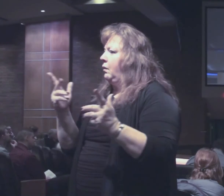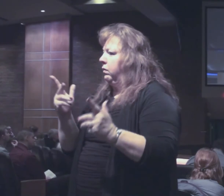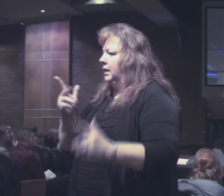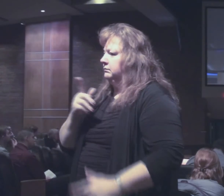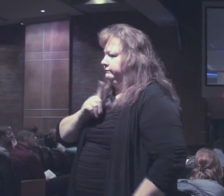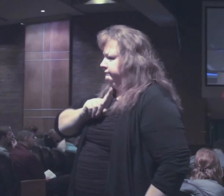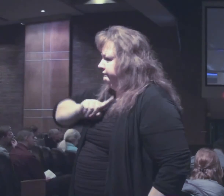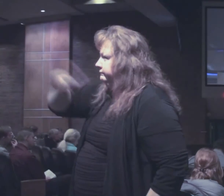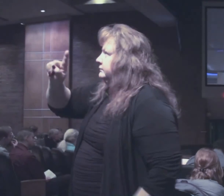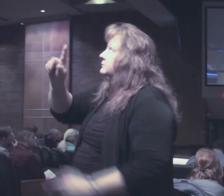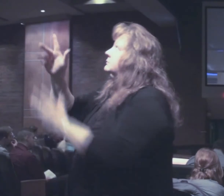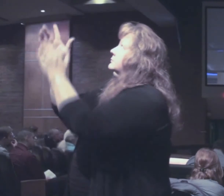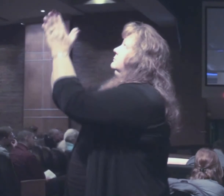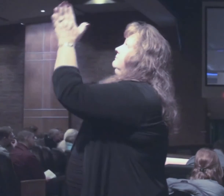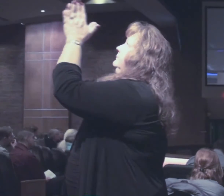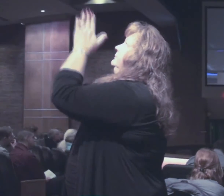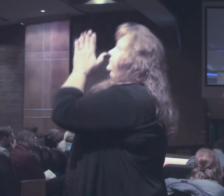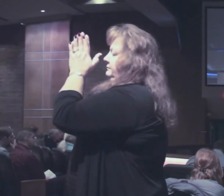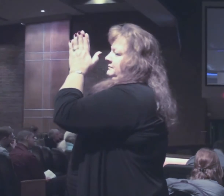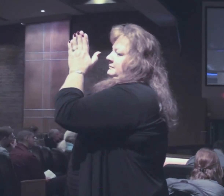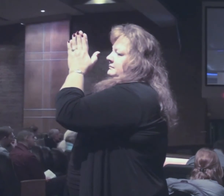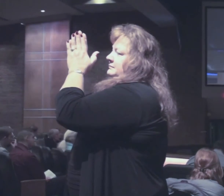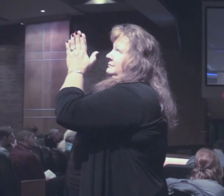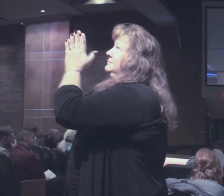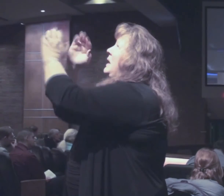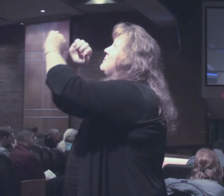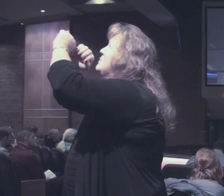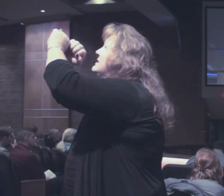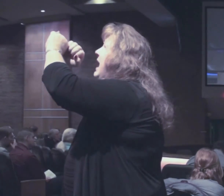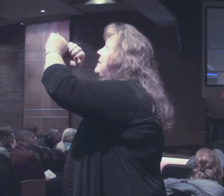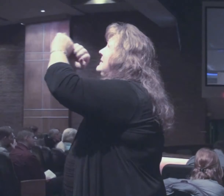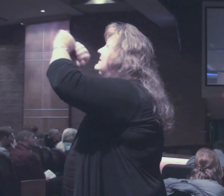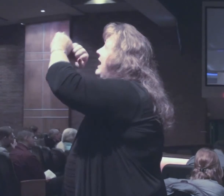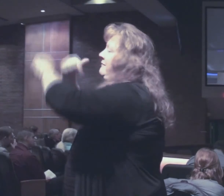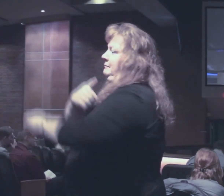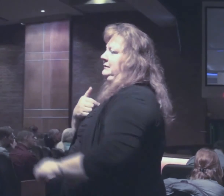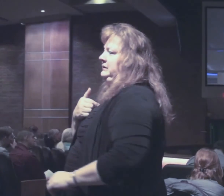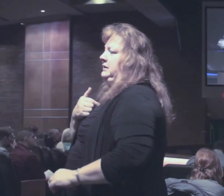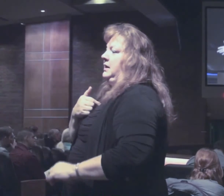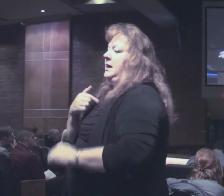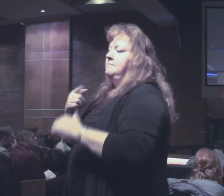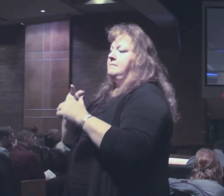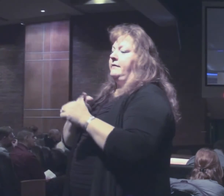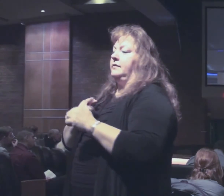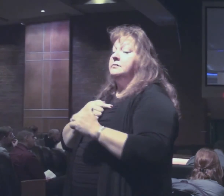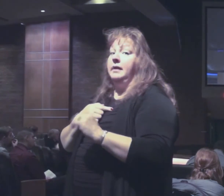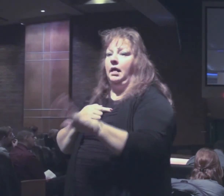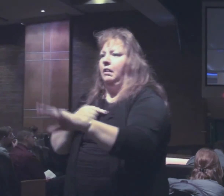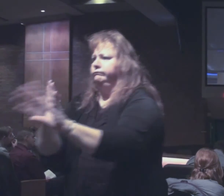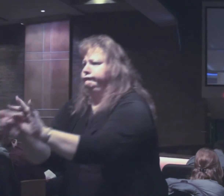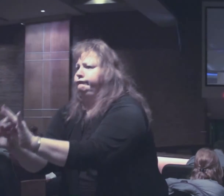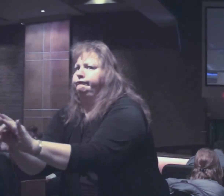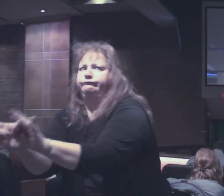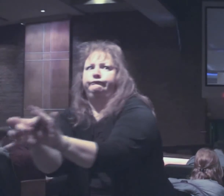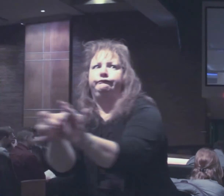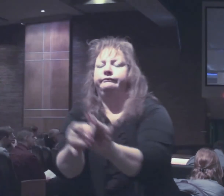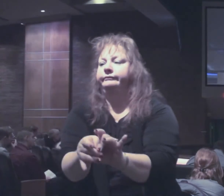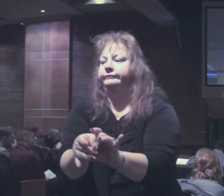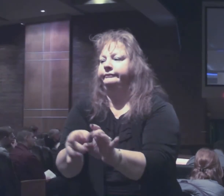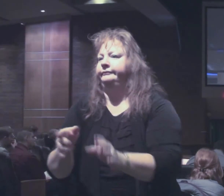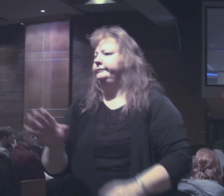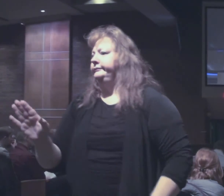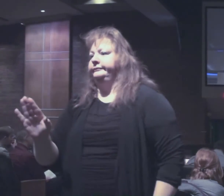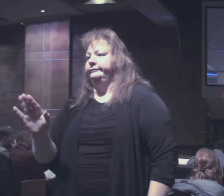the Lord in prayer. We seek His protection and deliverance. My first recourse is not to talk to someone else. That may be a